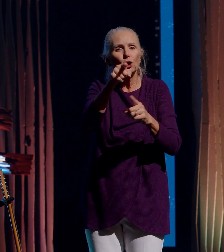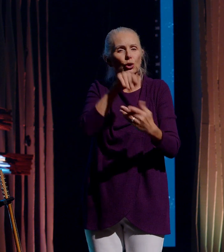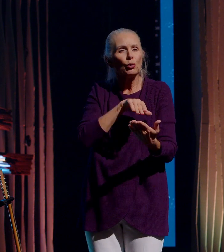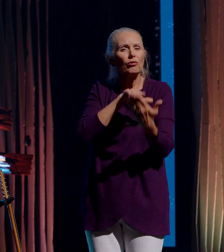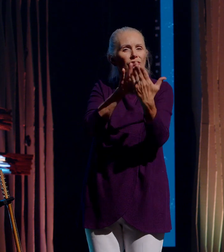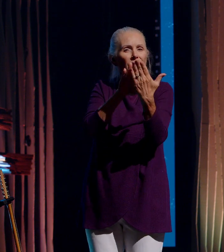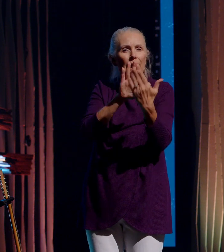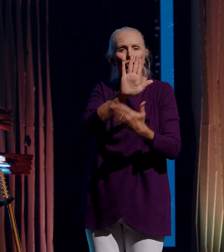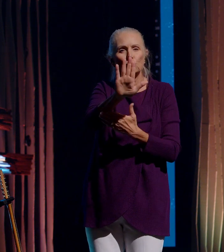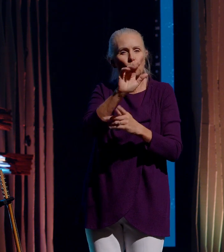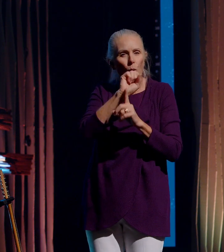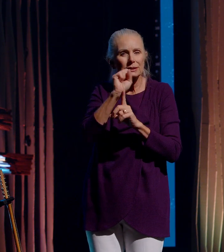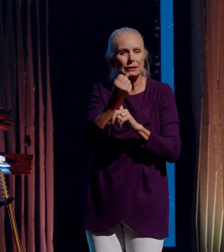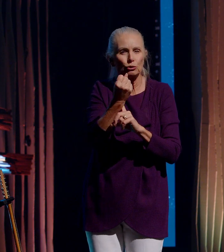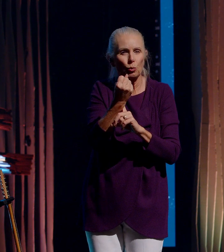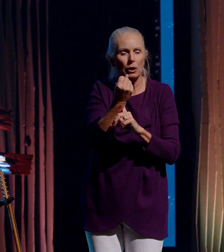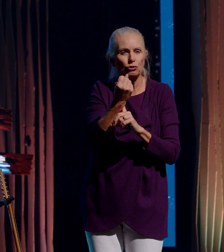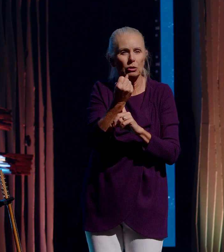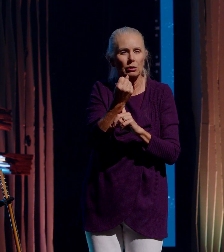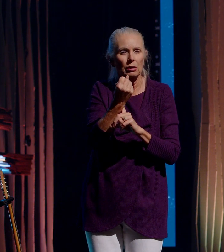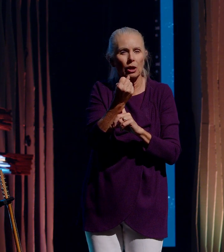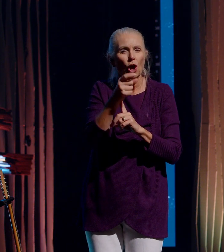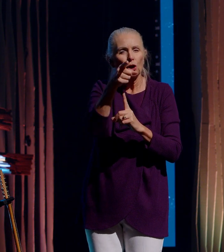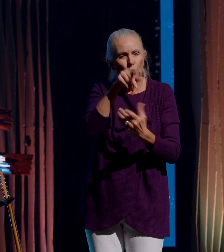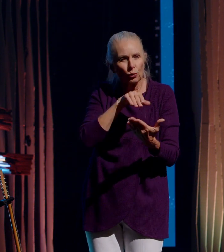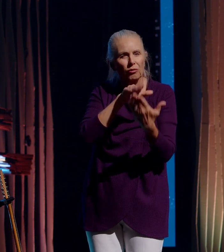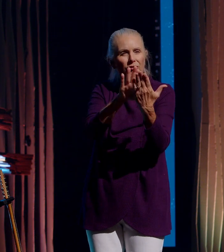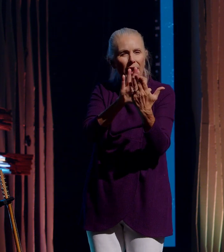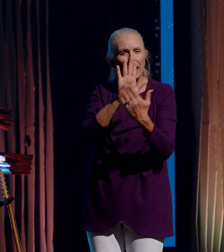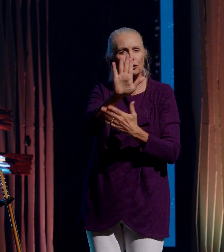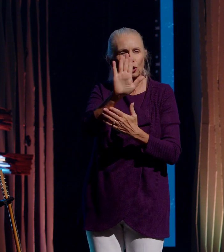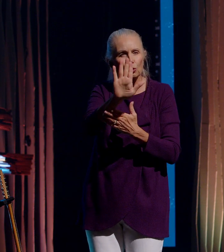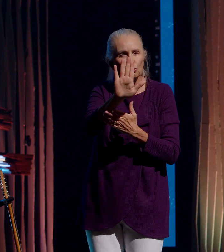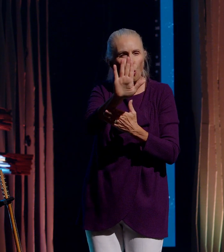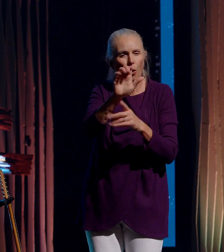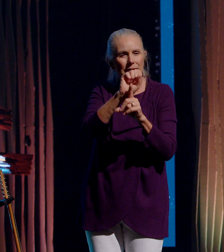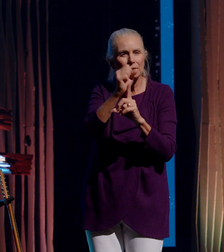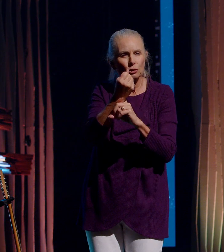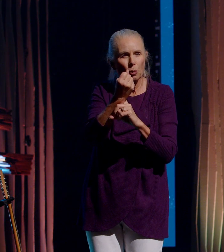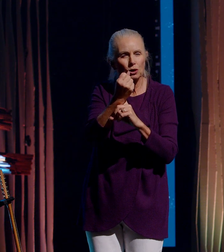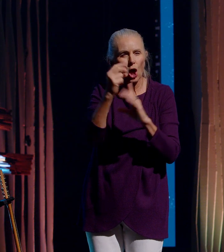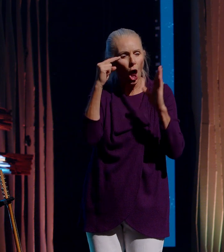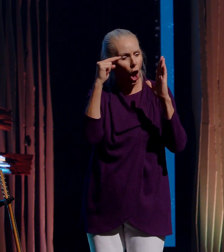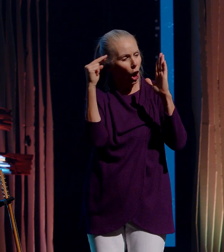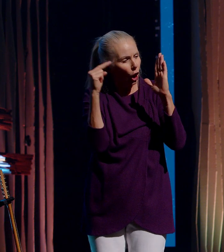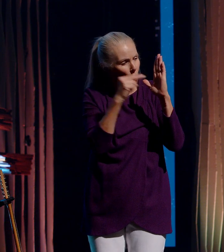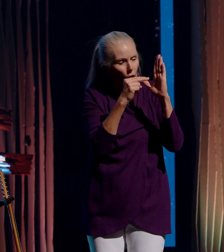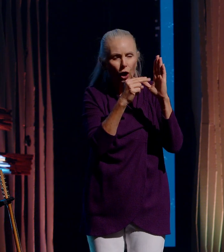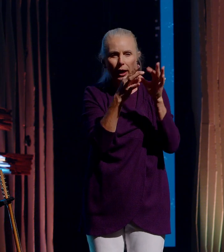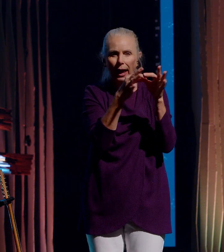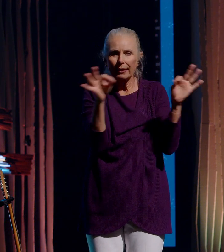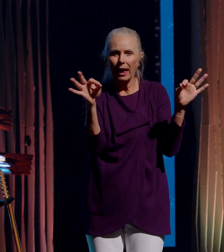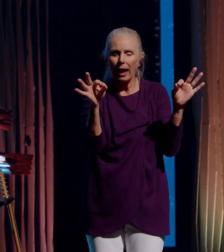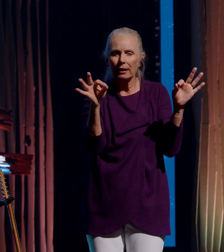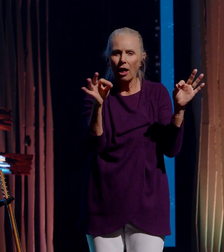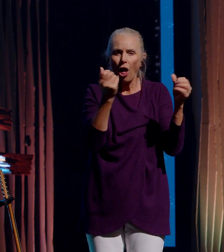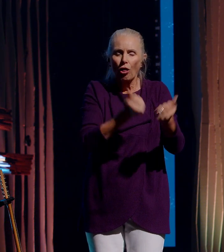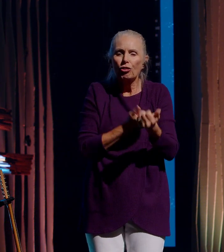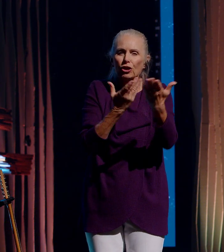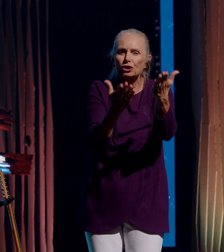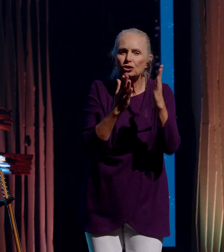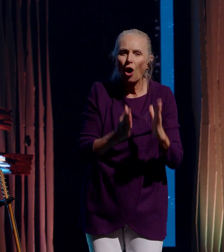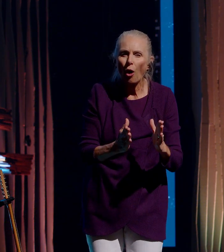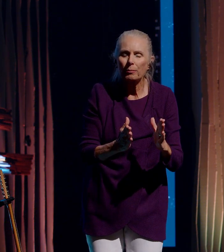whatever situation it is, I believe we ought to consider what these verses say. See, as the psalmist, he reflects on this